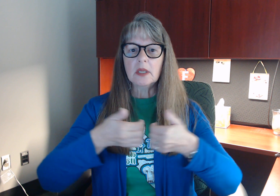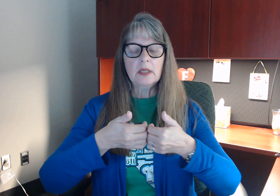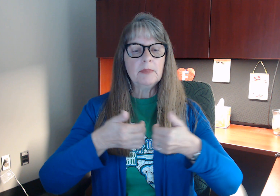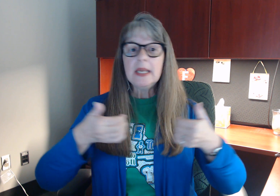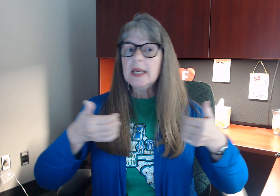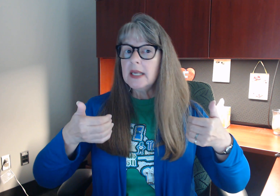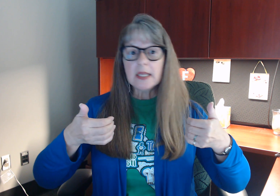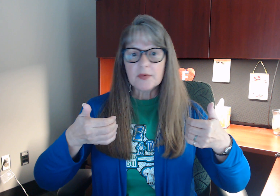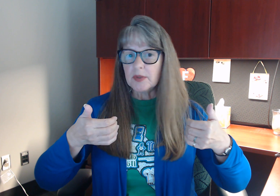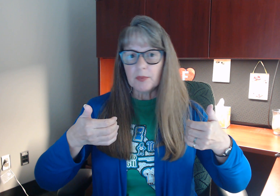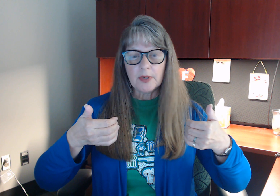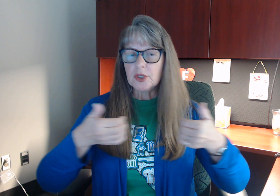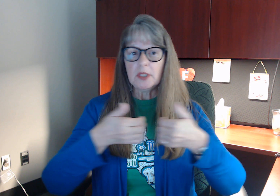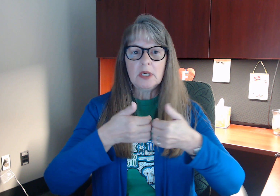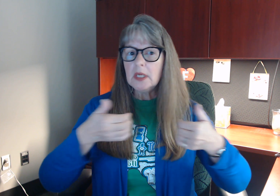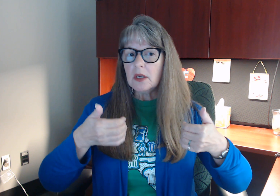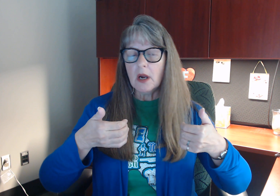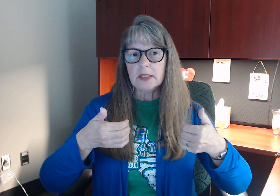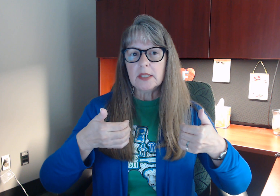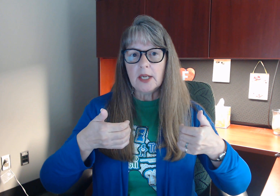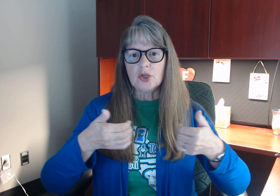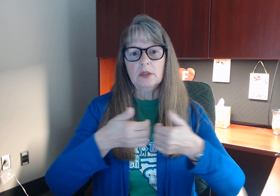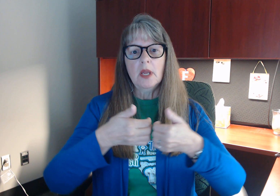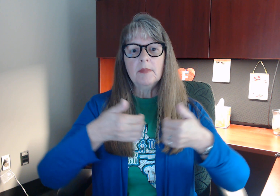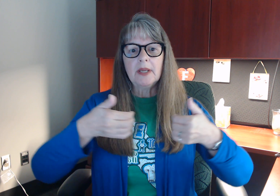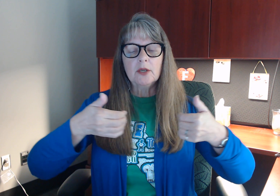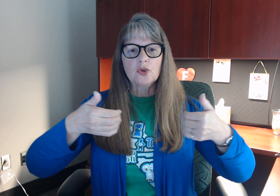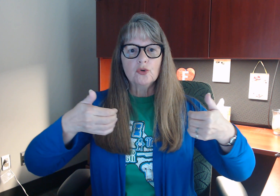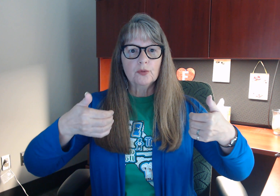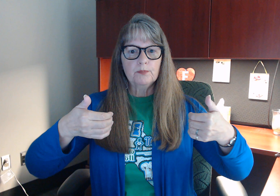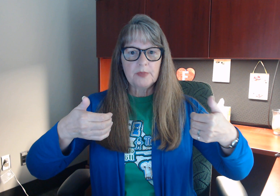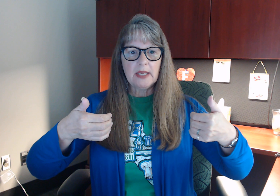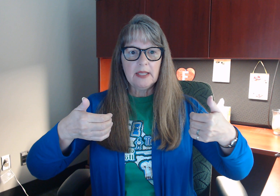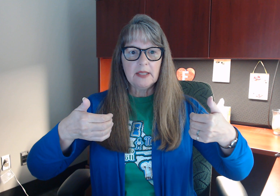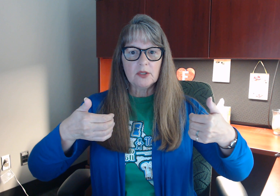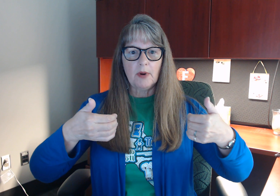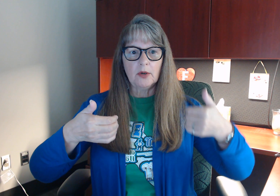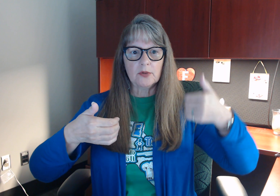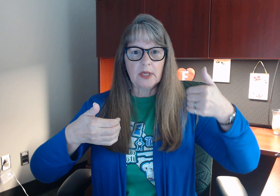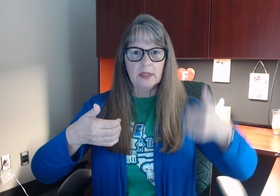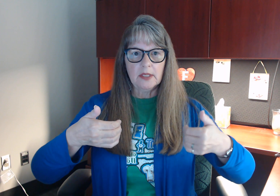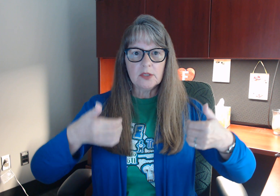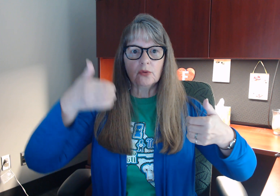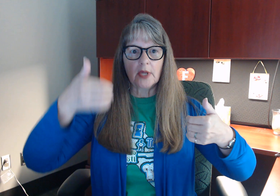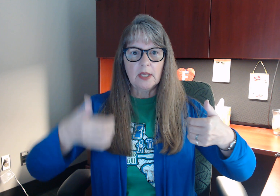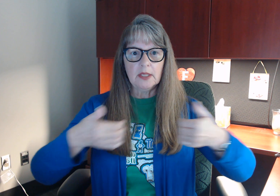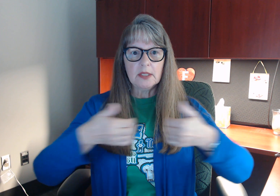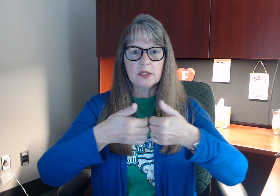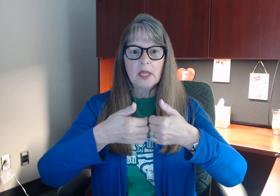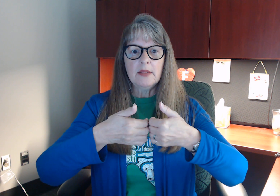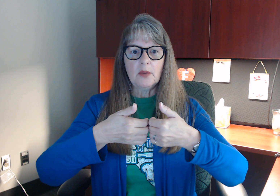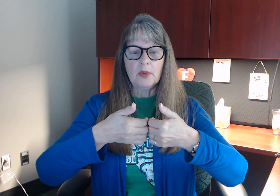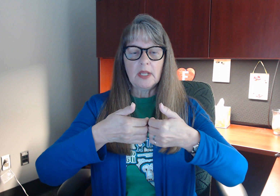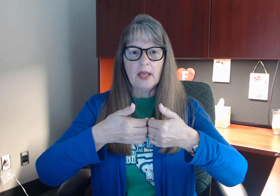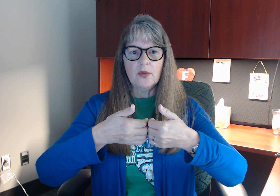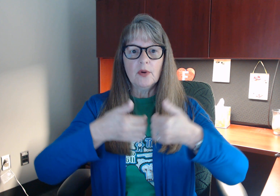be any kind of separation in any connotation, because you're taking things apart. You're taking this and you're taking this. They were together,